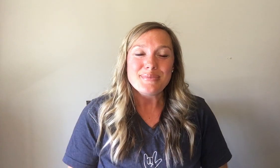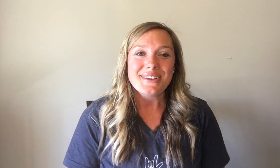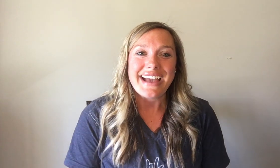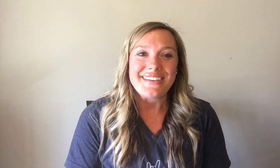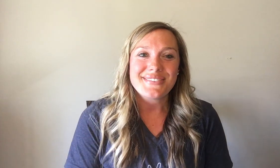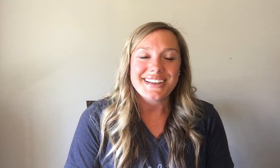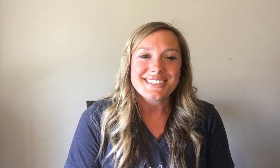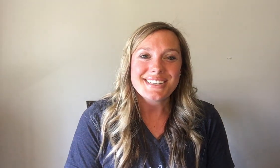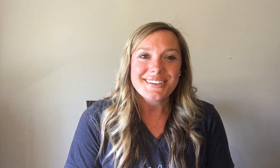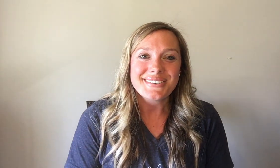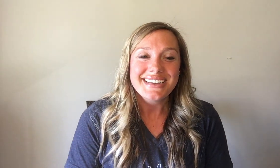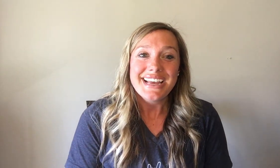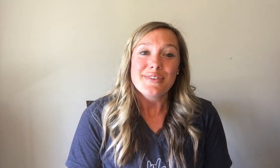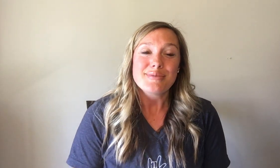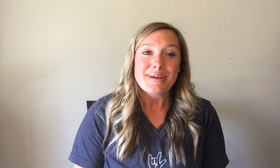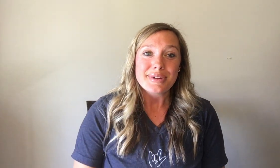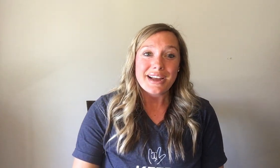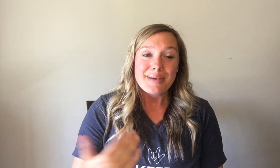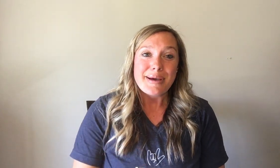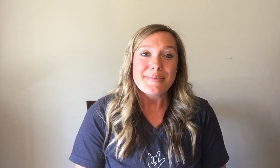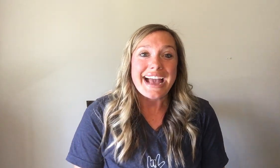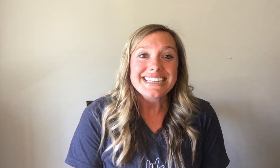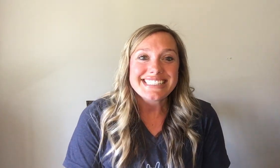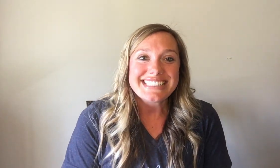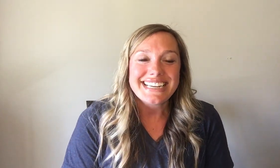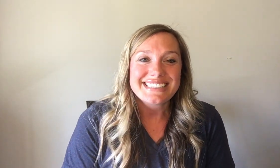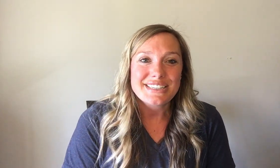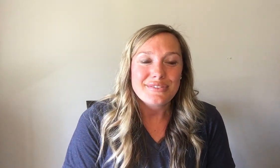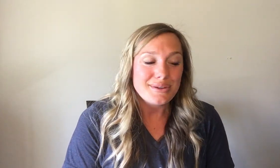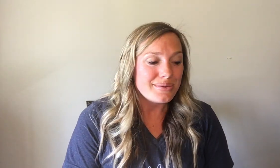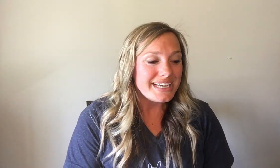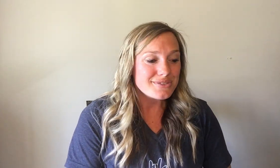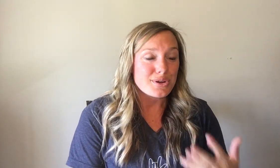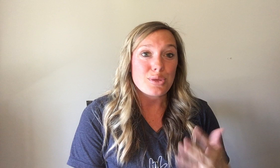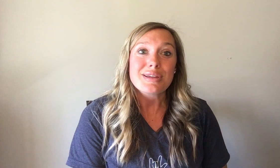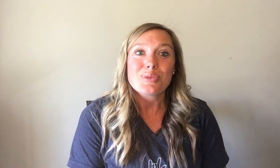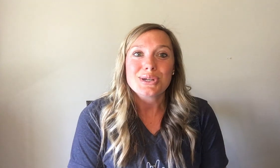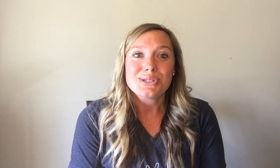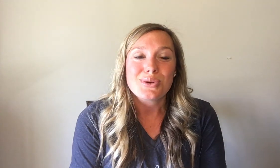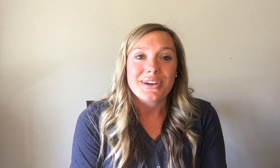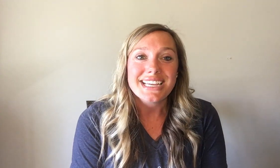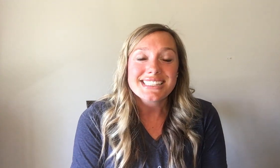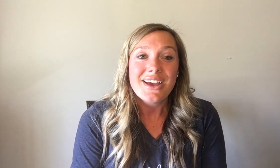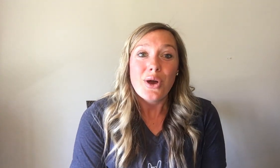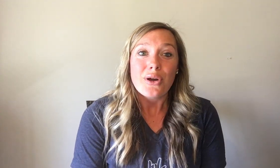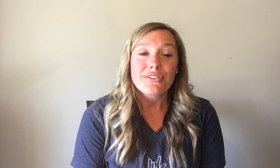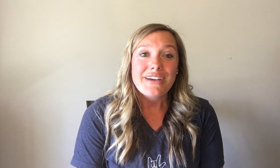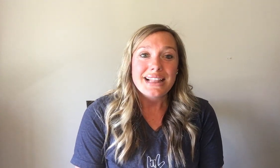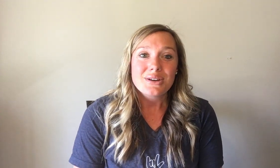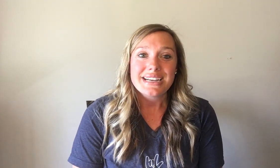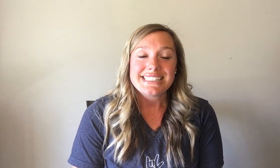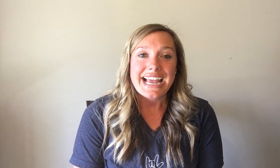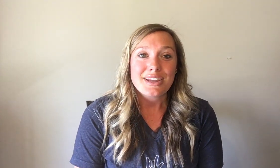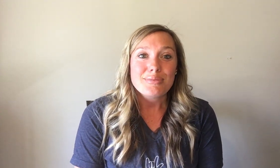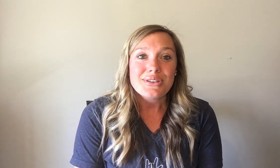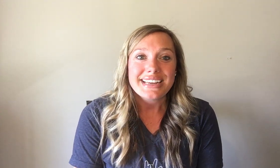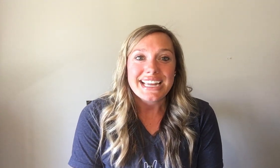you had fun too. Remember, come on back to see us in a few weeks for 3 more stories, or follow us at